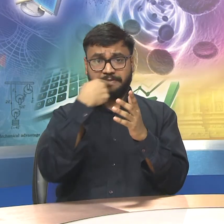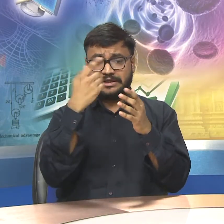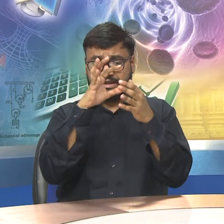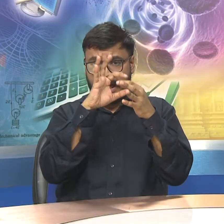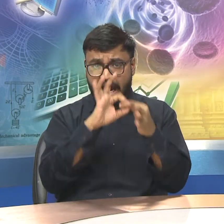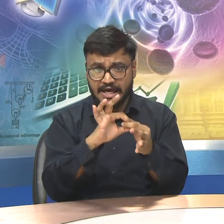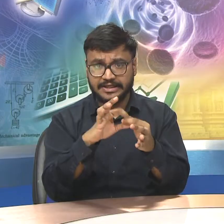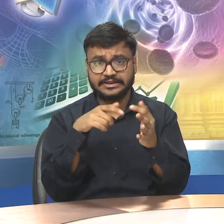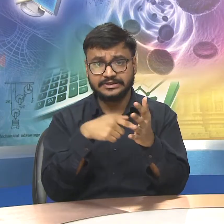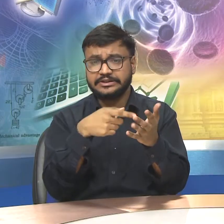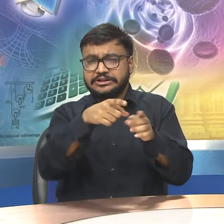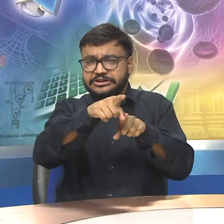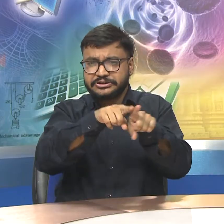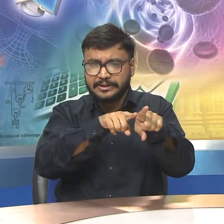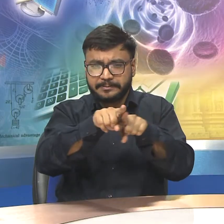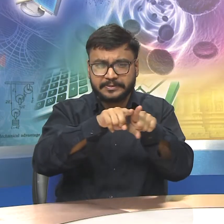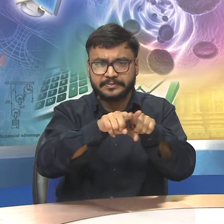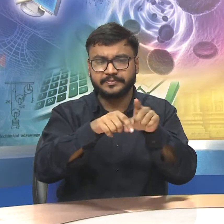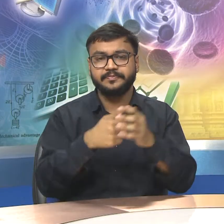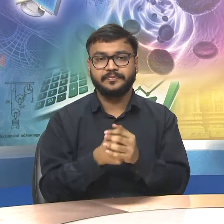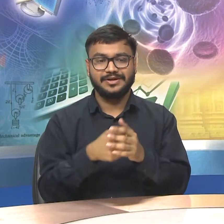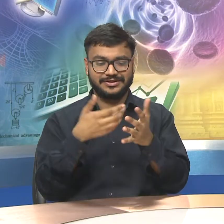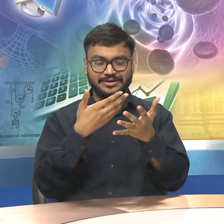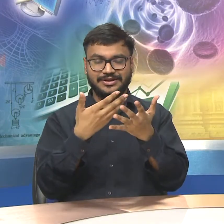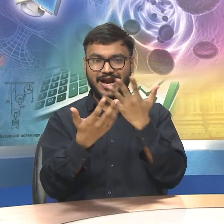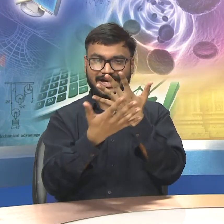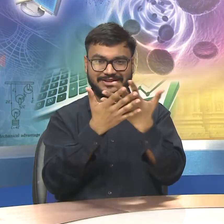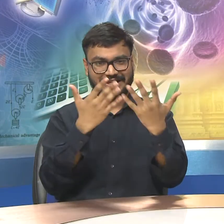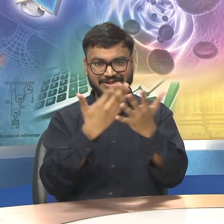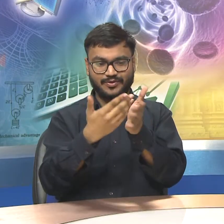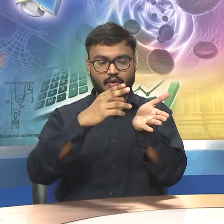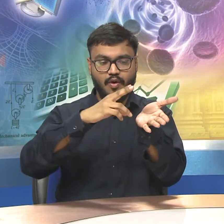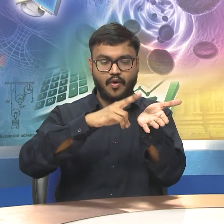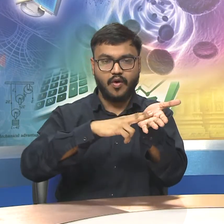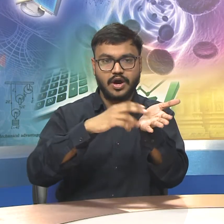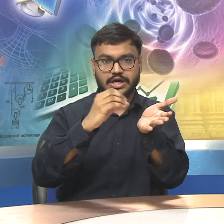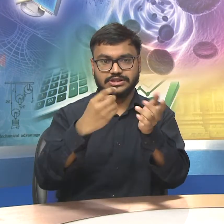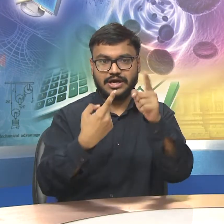Face and head need to move together in the right way.